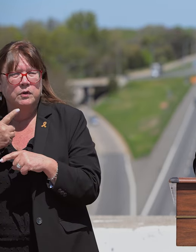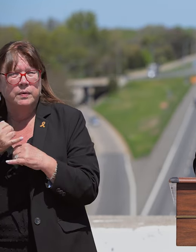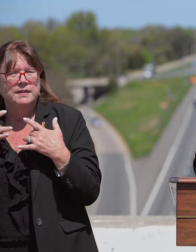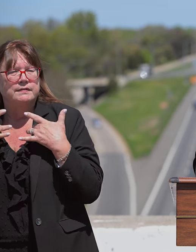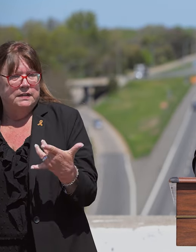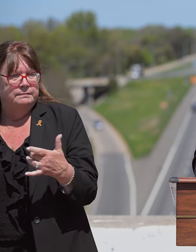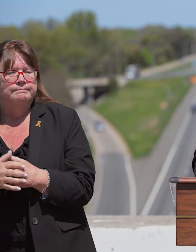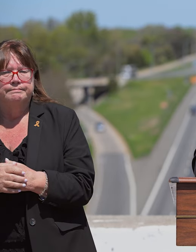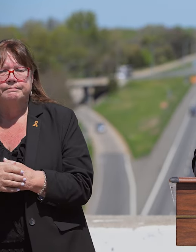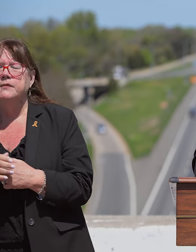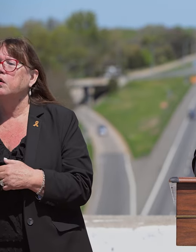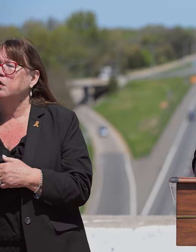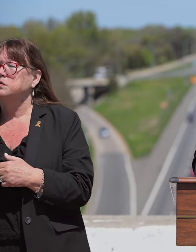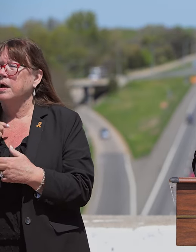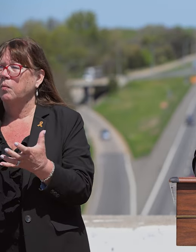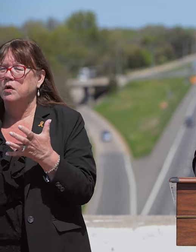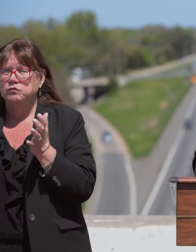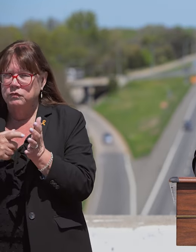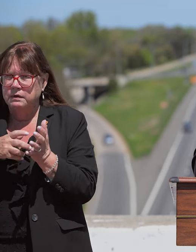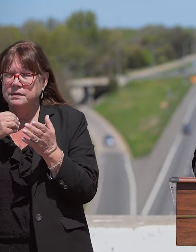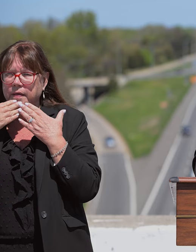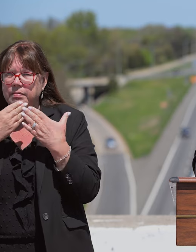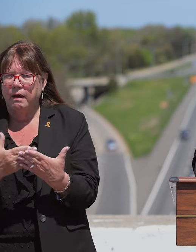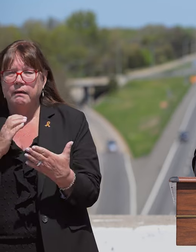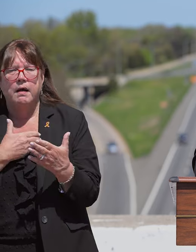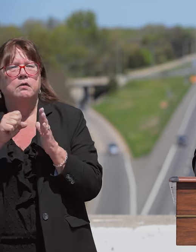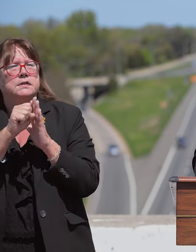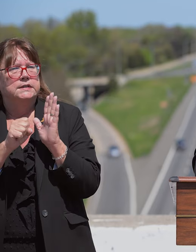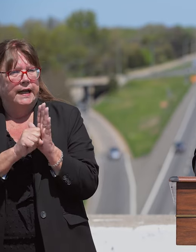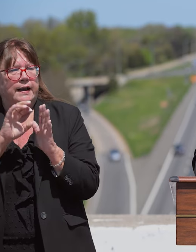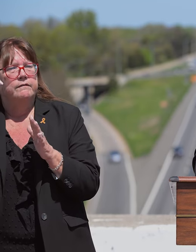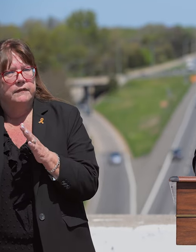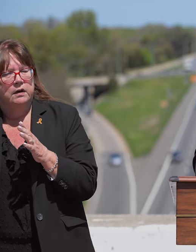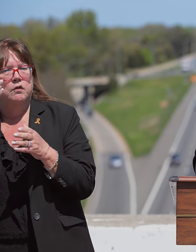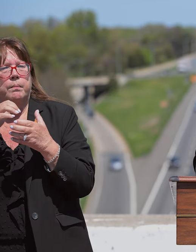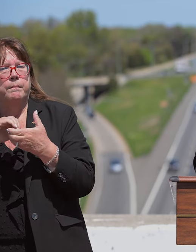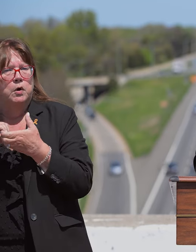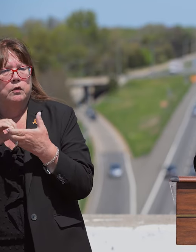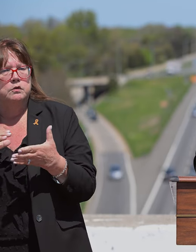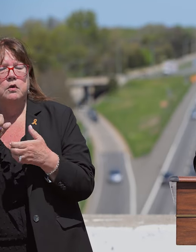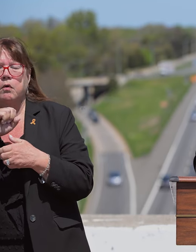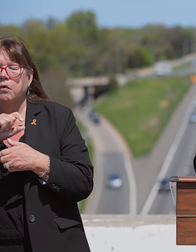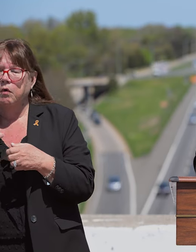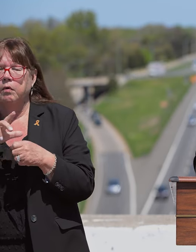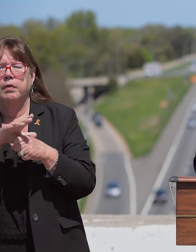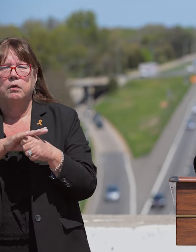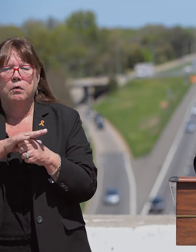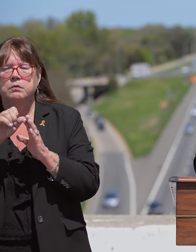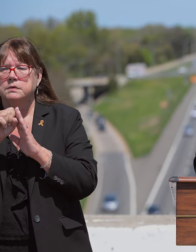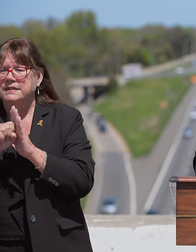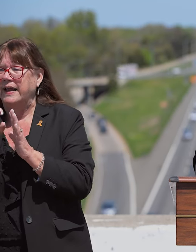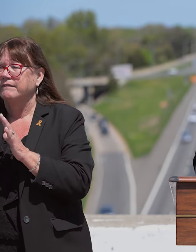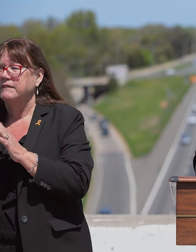event. I'd also like to recognize and thank our state federal partners, all of these local, state, and federally elected officials